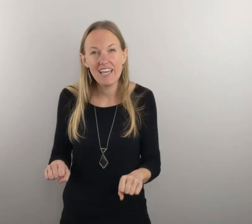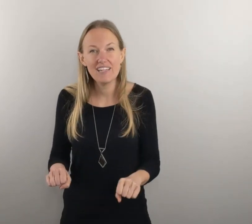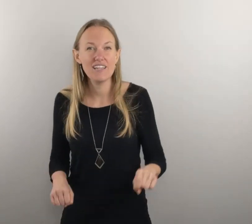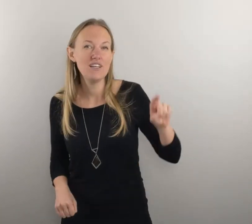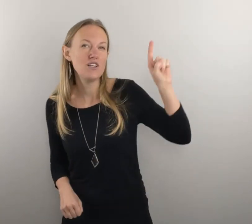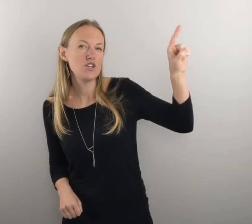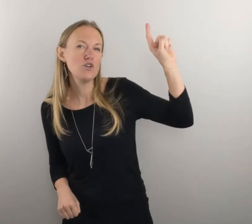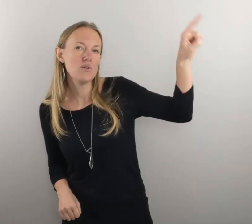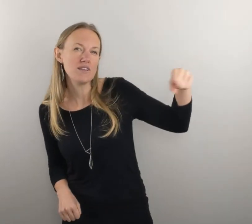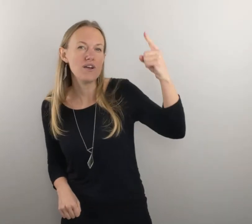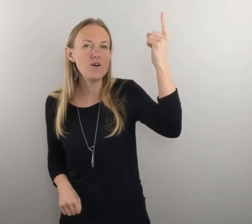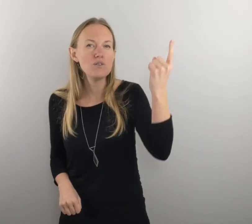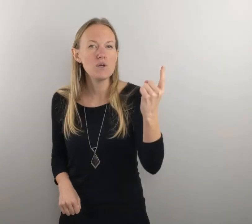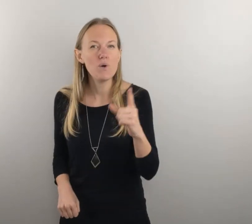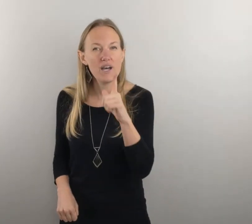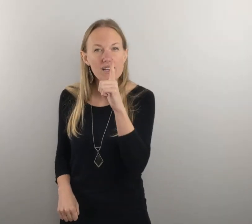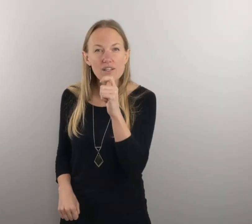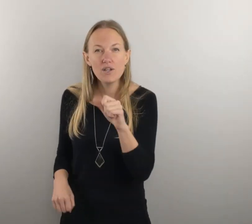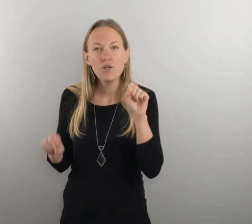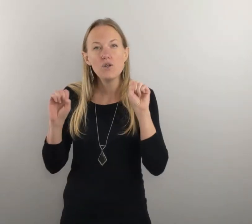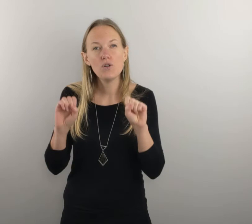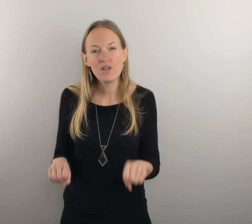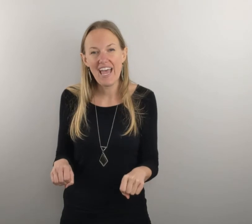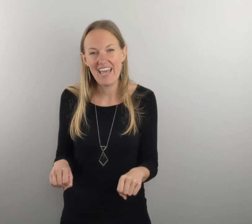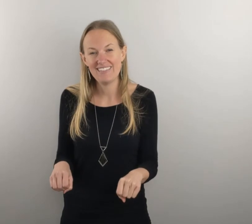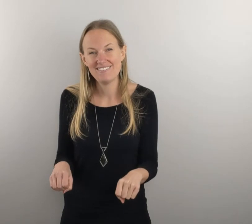can. You are the only one who can.